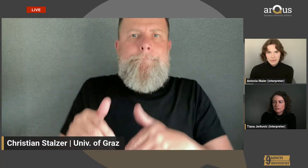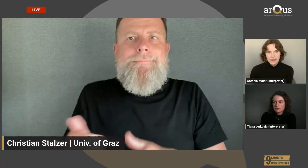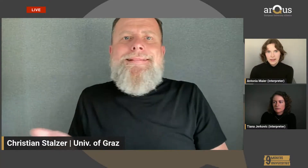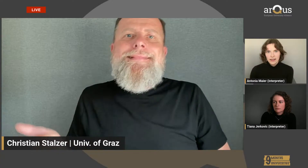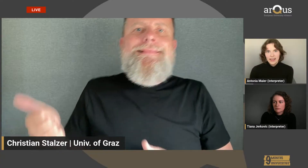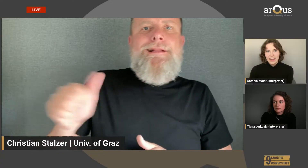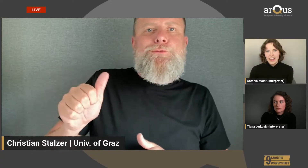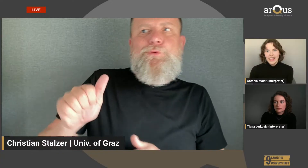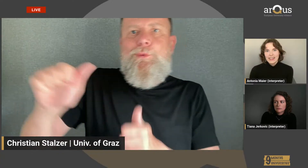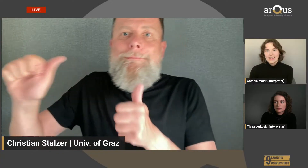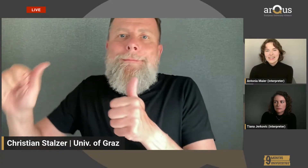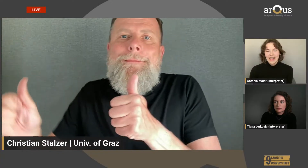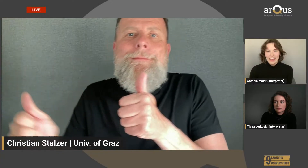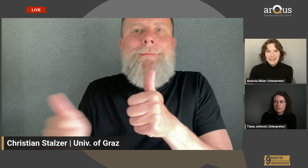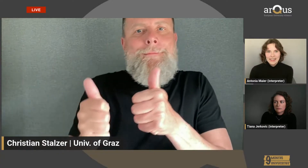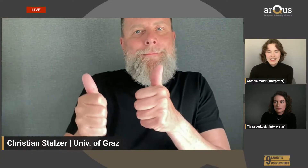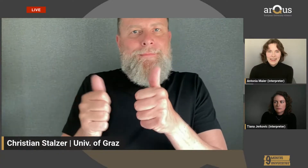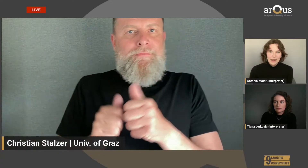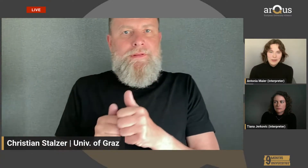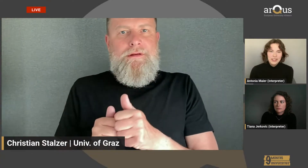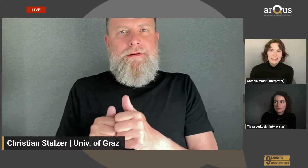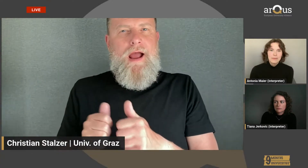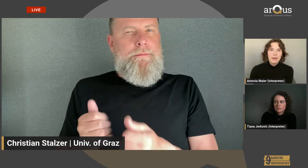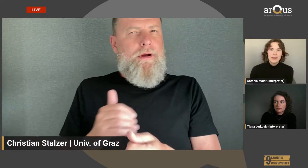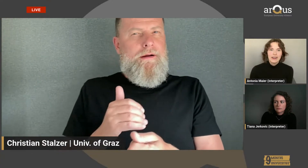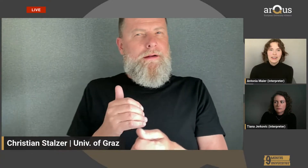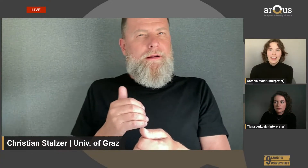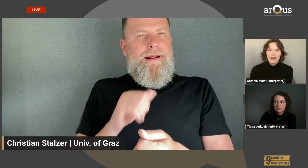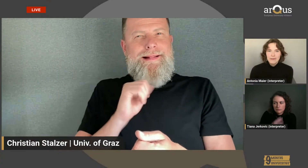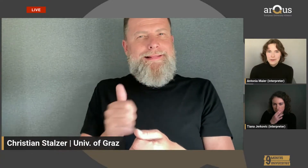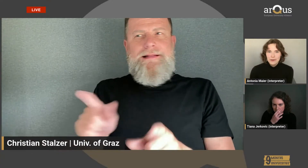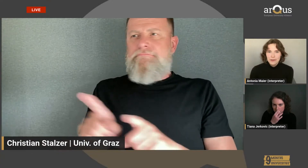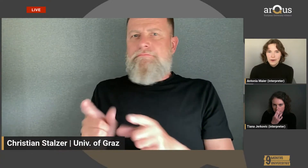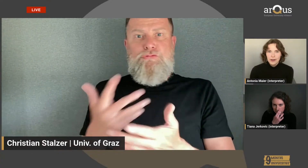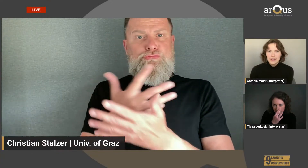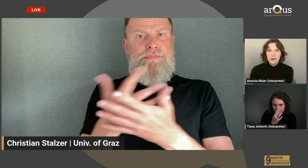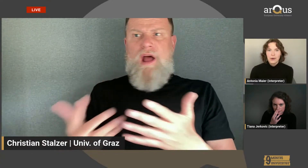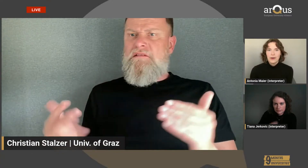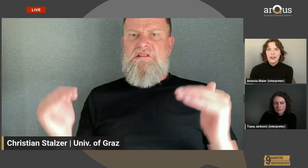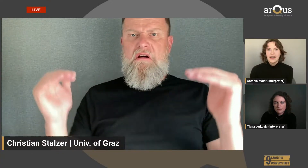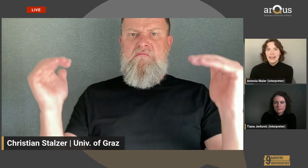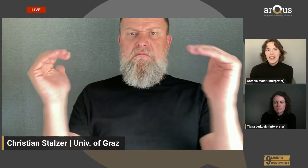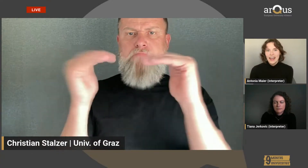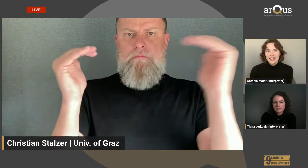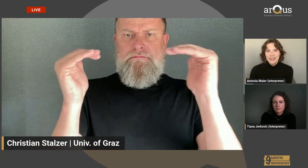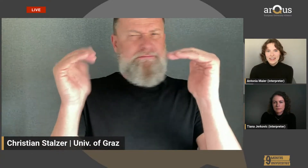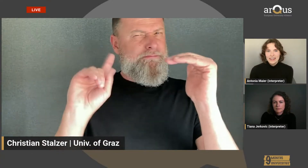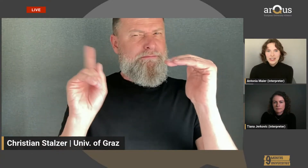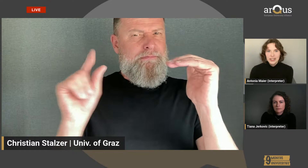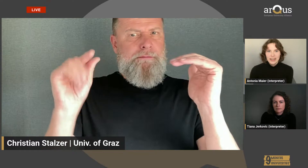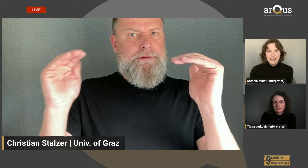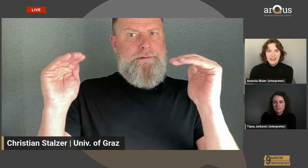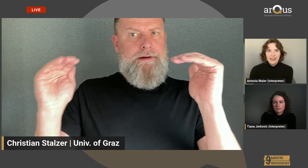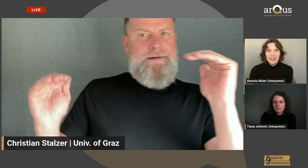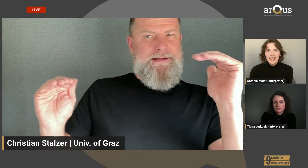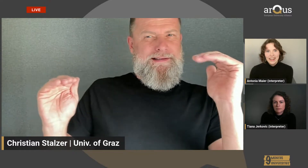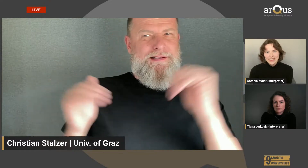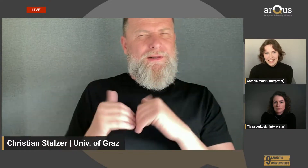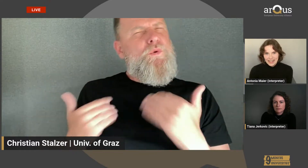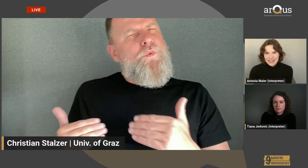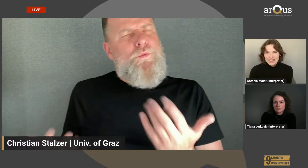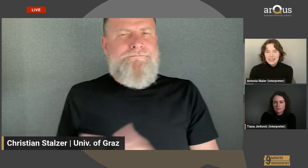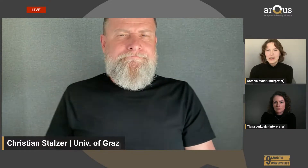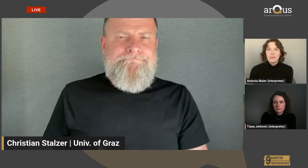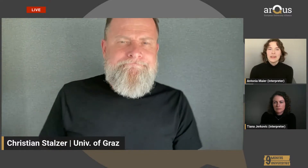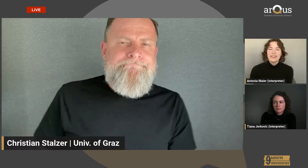verbally. And sign languages maybe are an afterthought or added additionally at